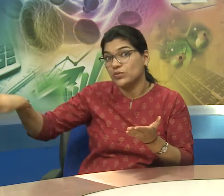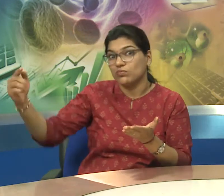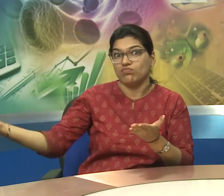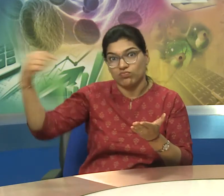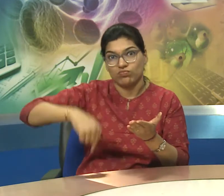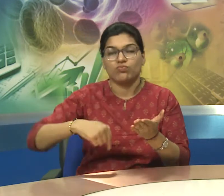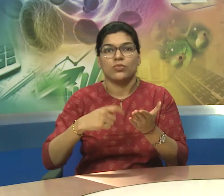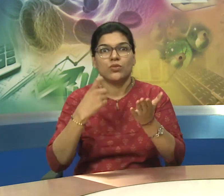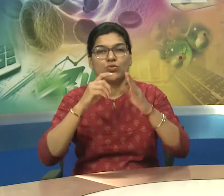known as